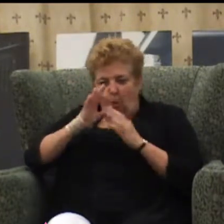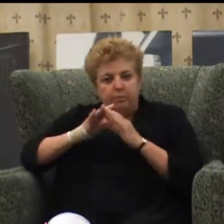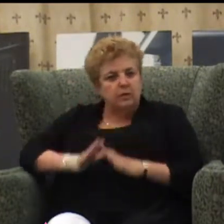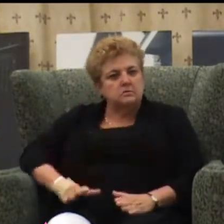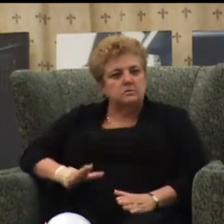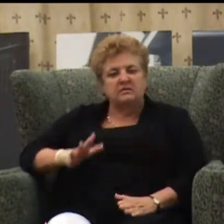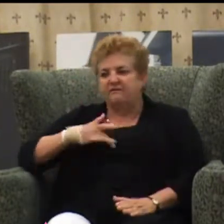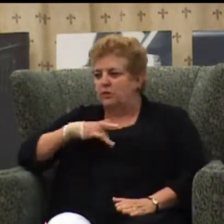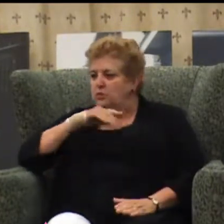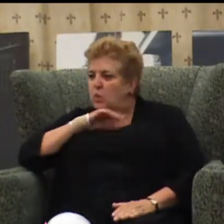dirty.